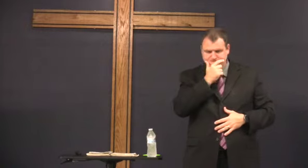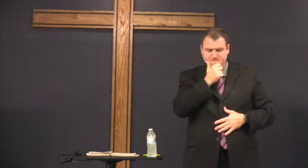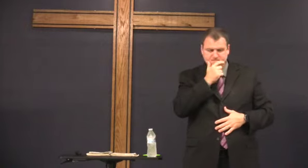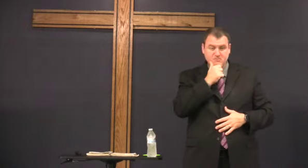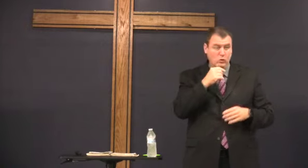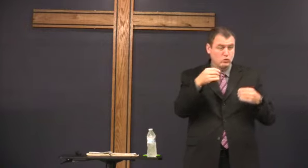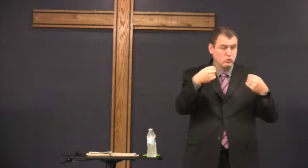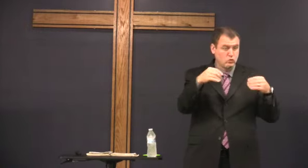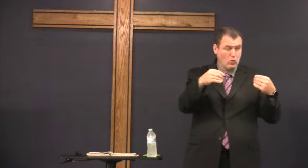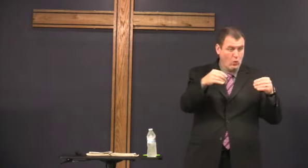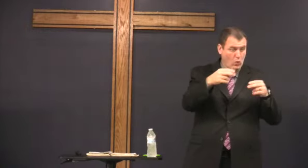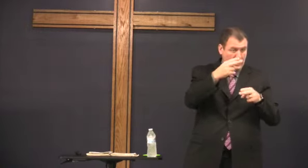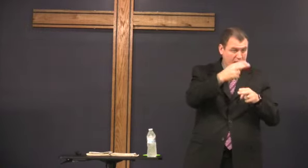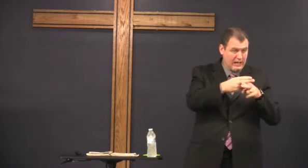see